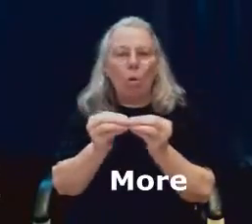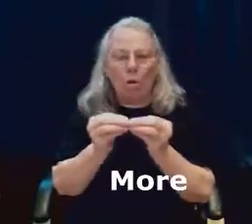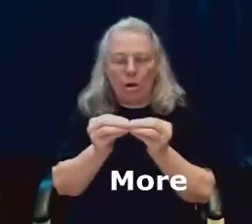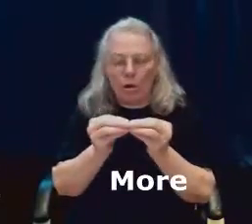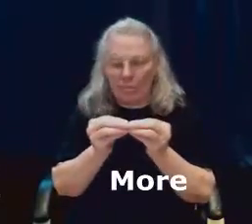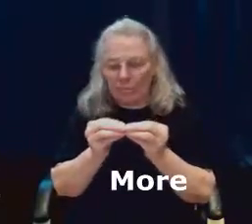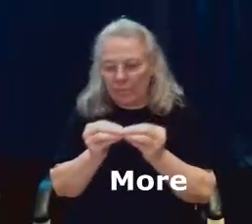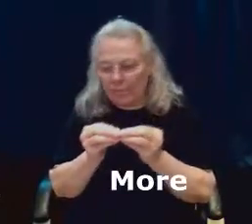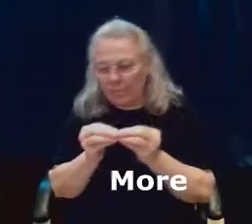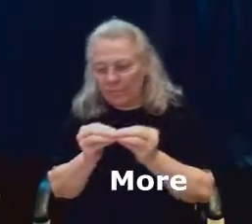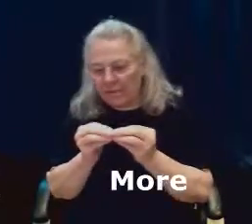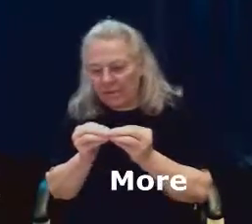More.